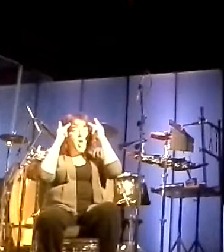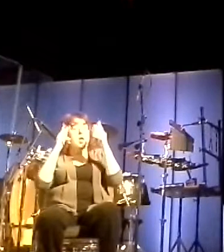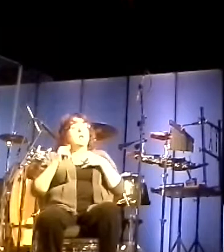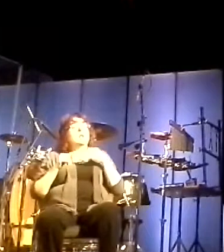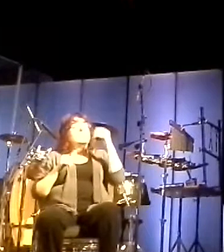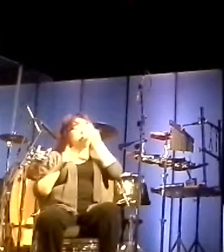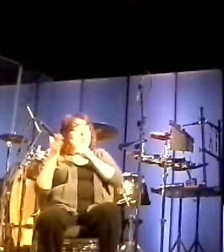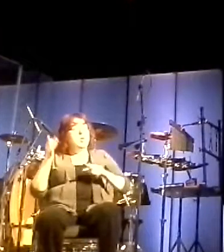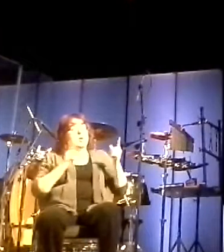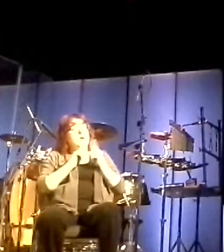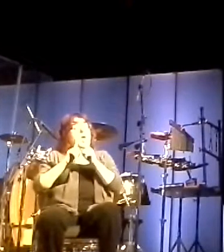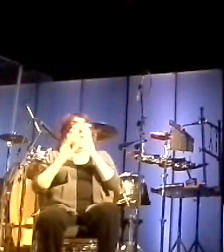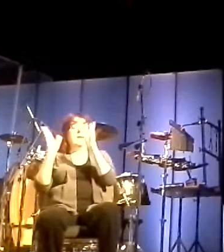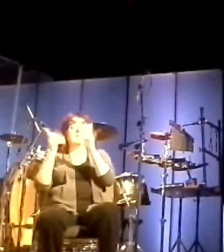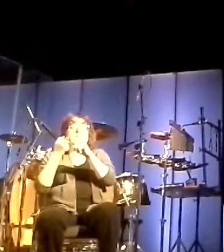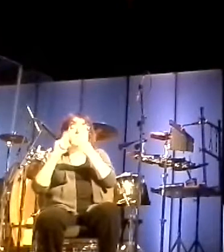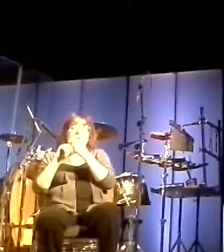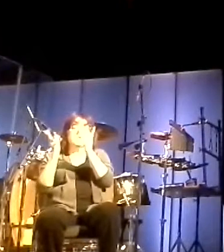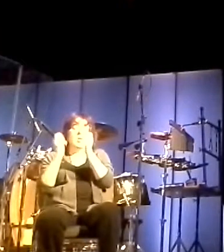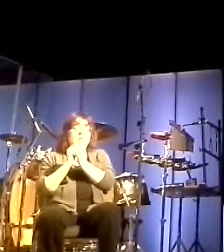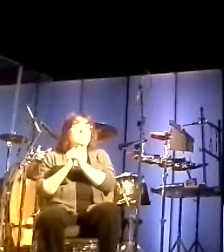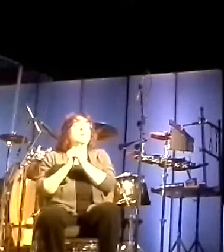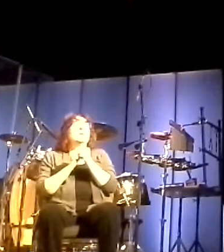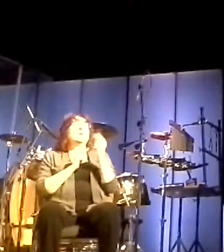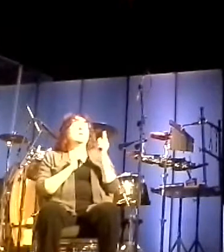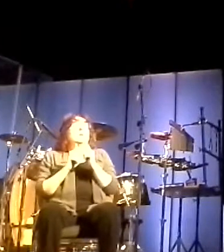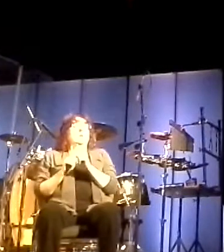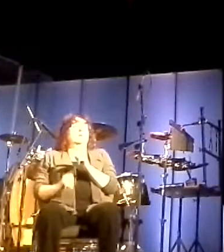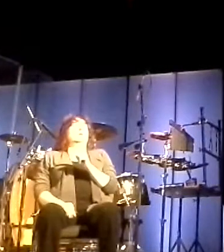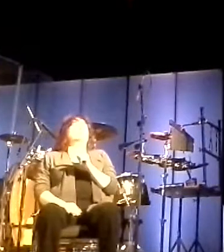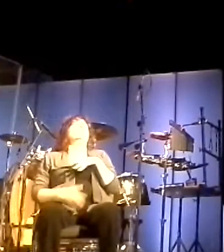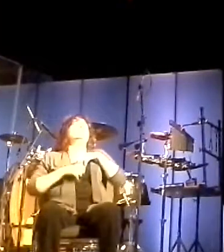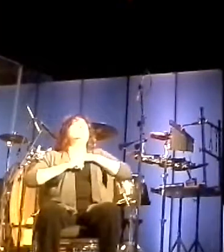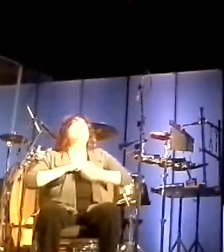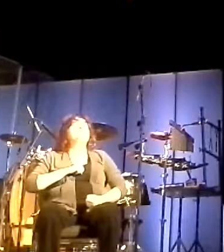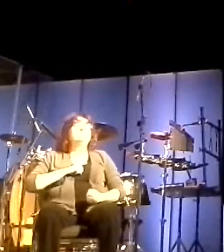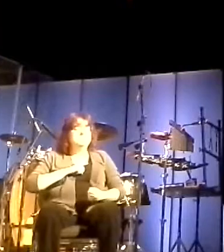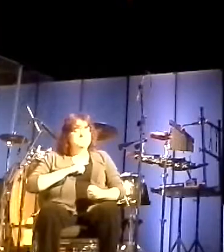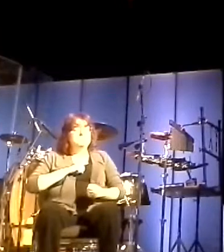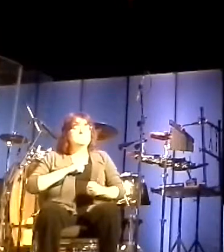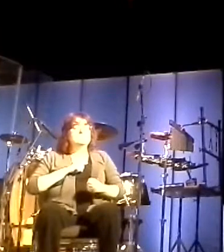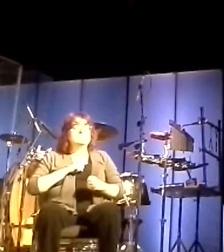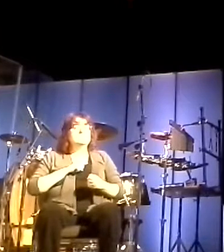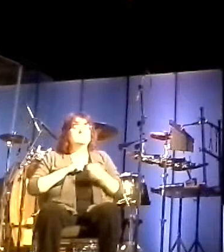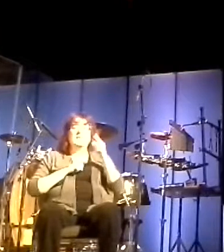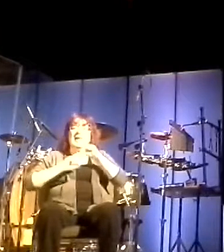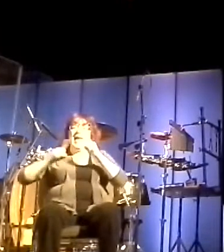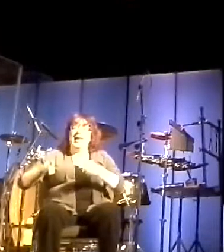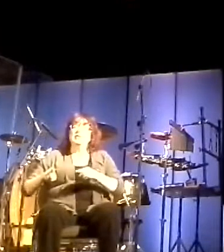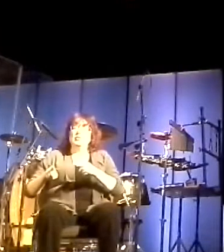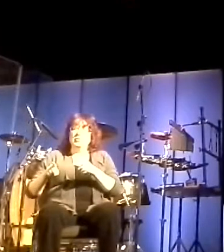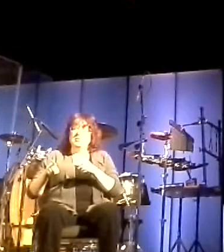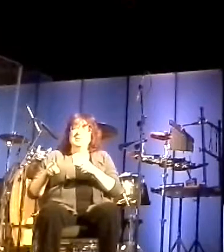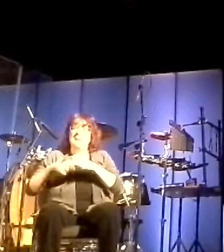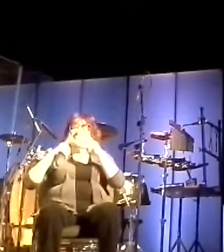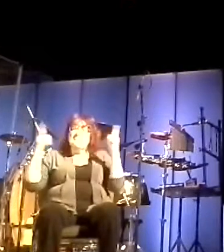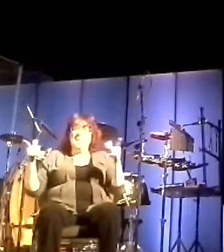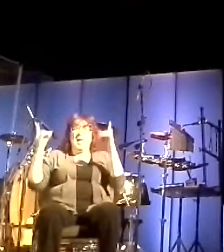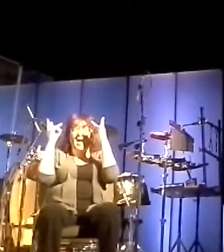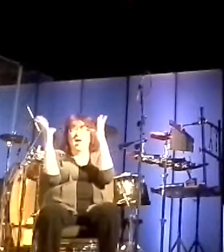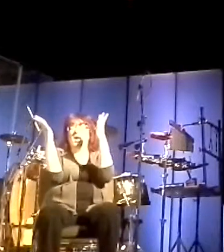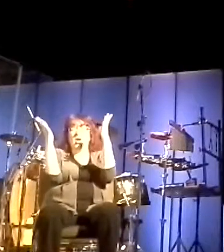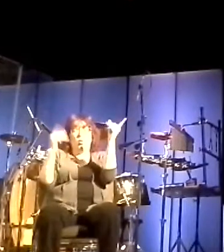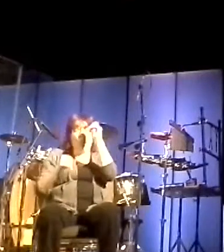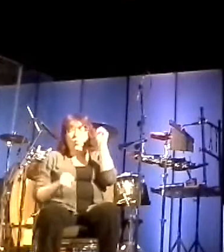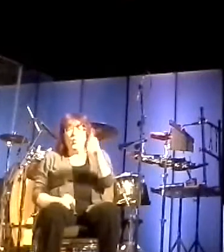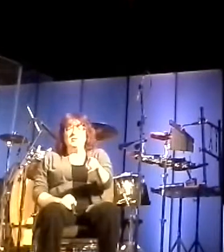walked me through it. I had friends I could talk to about it. And I just was like broken. Because he answered this big stinking